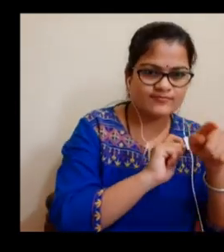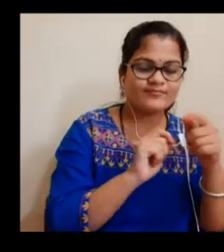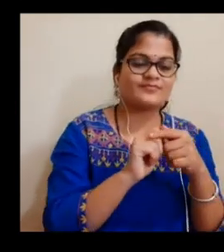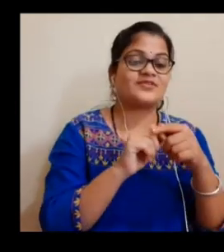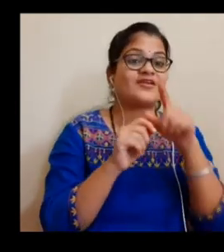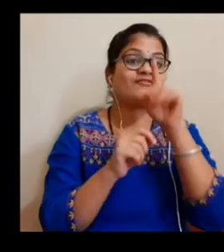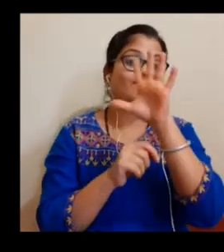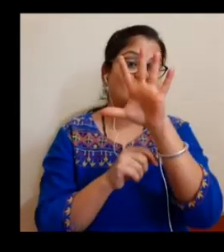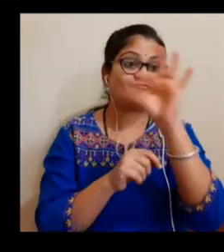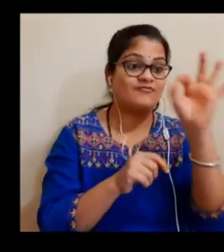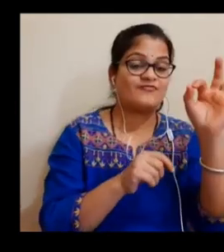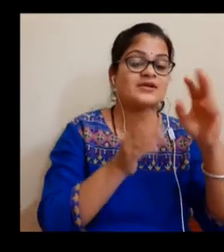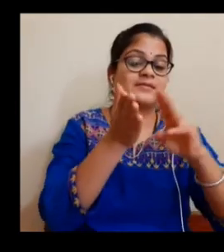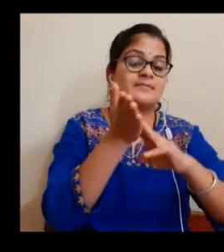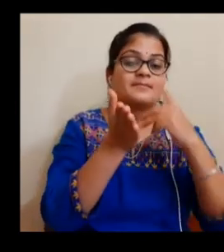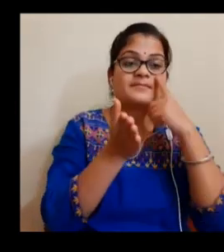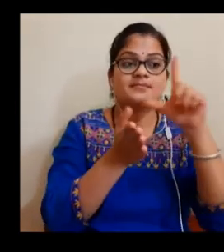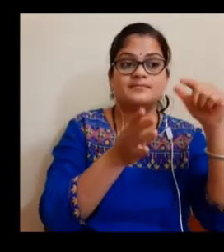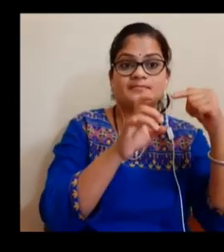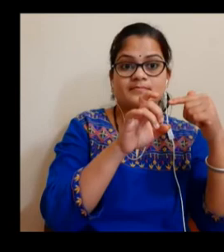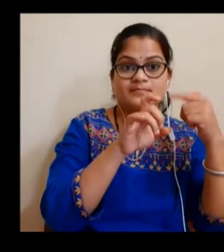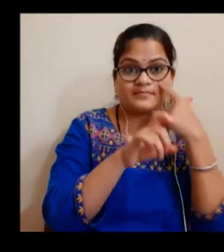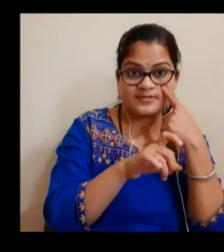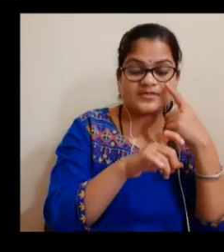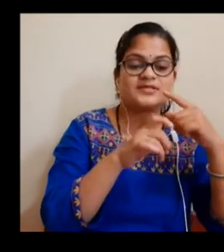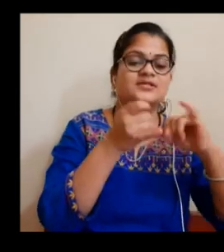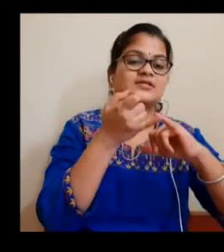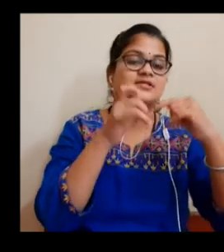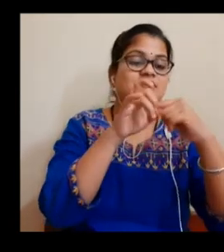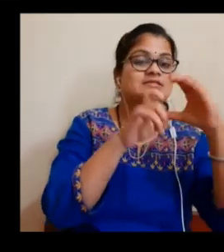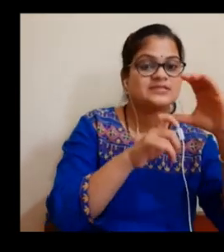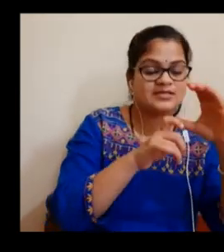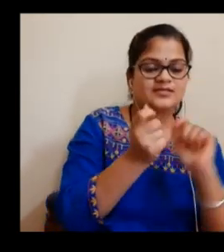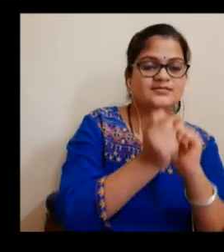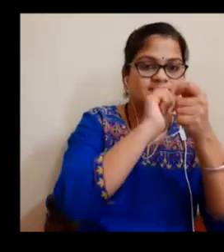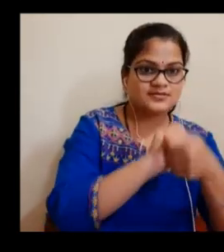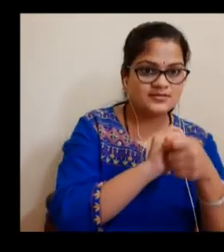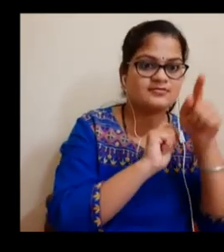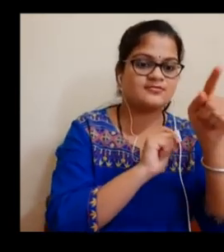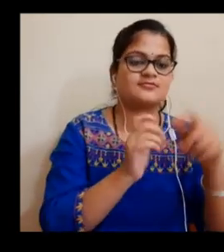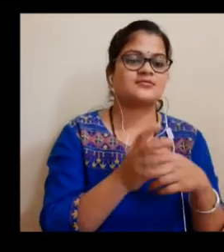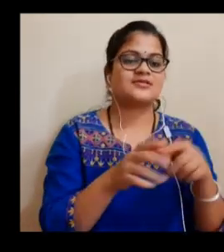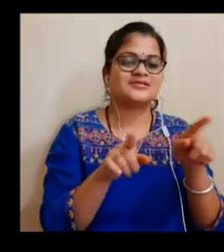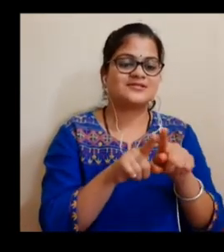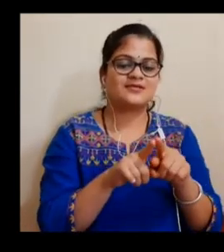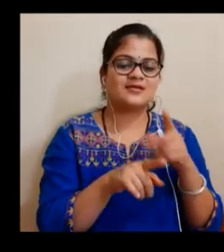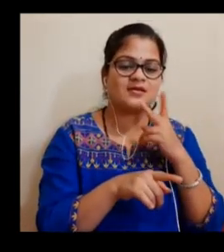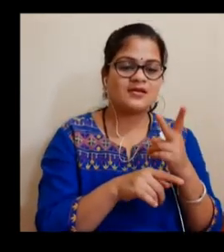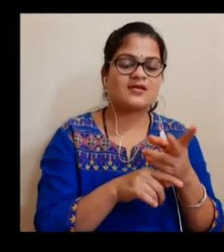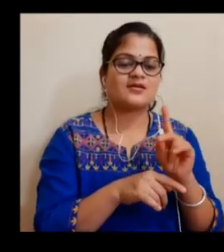I'm going to make it 500 millisecond. So I just changed the number 1000 into 500, and it will